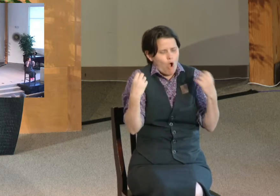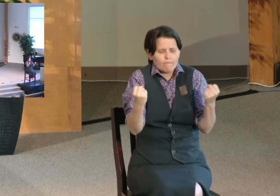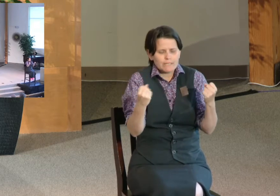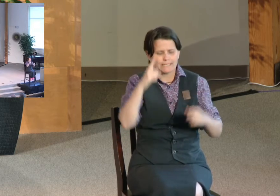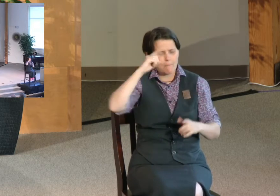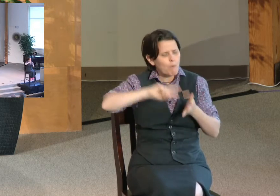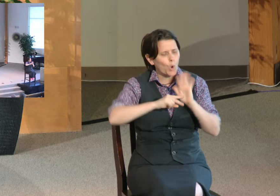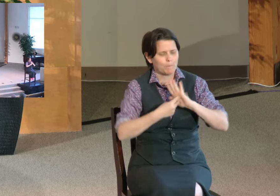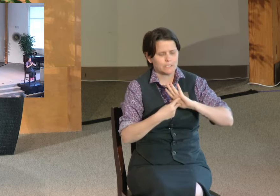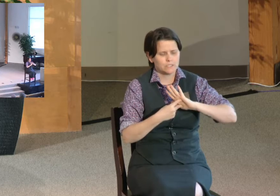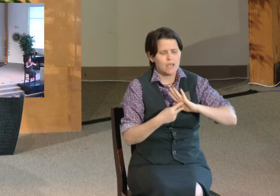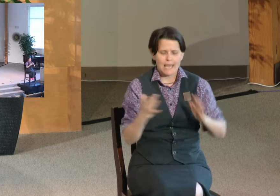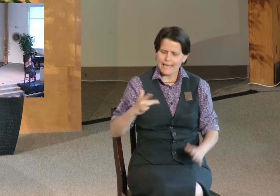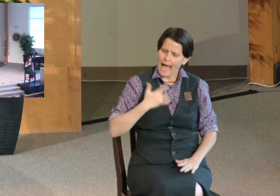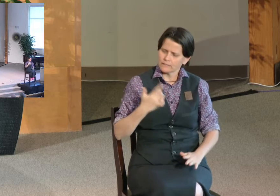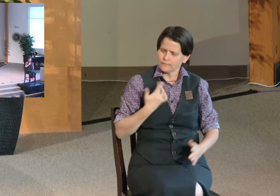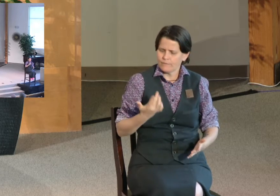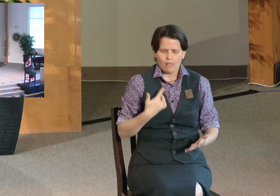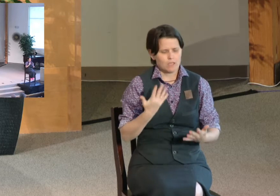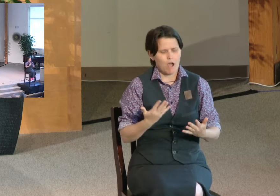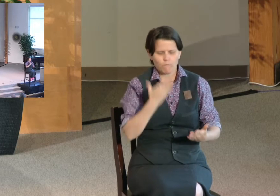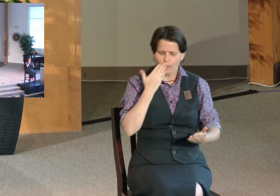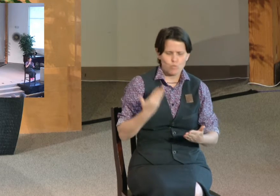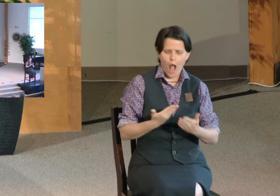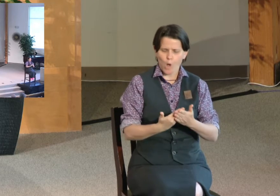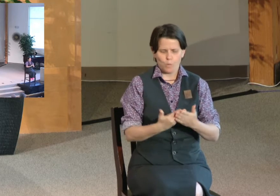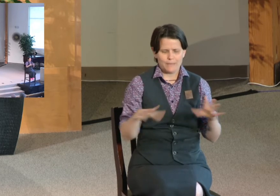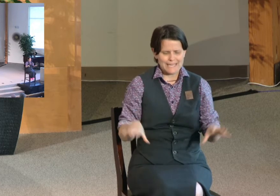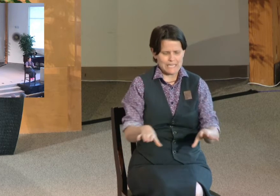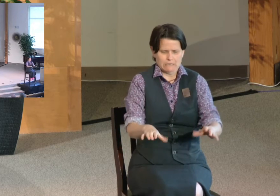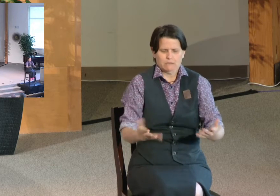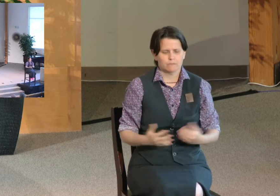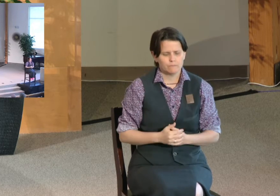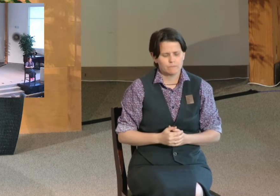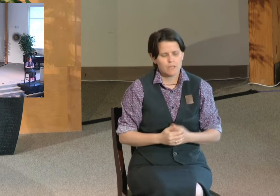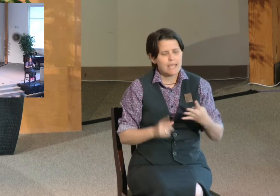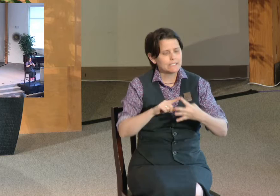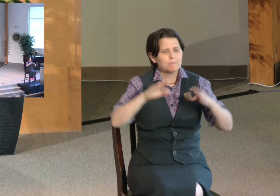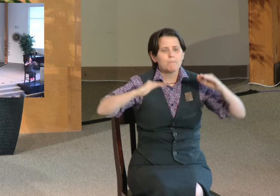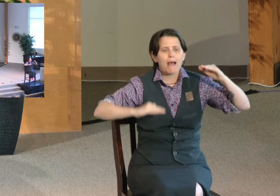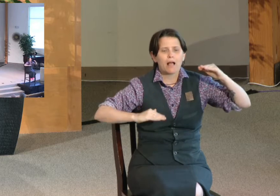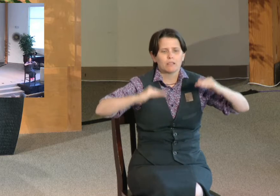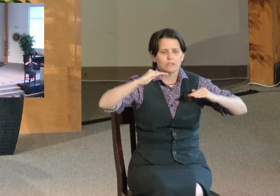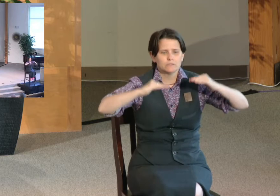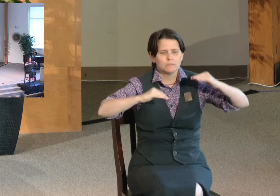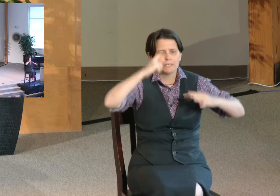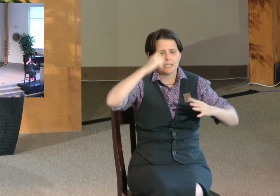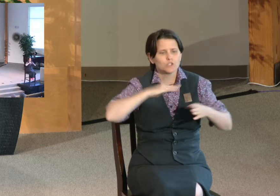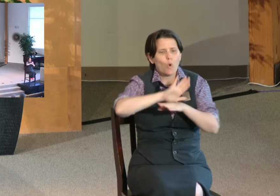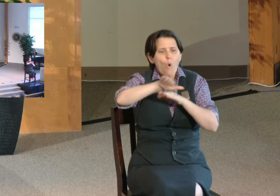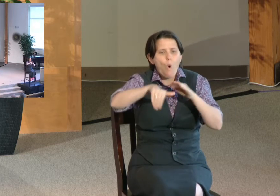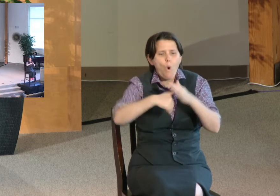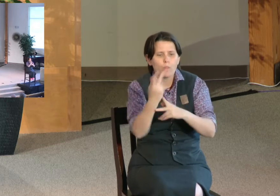He's supremely balanced because he's incorporated all of the archetypes. This is where you find your rock in